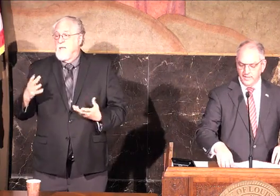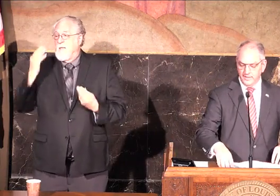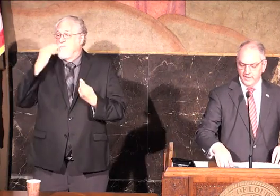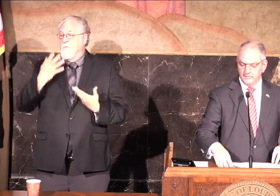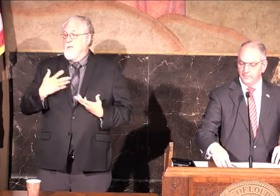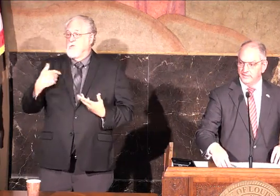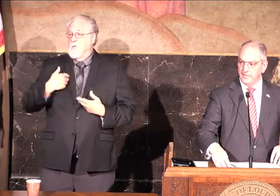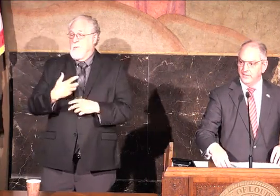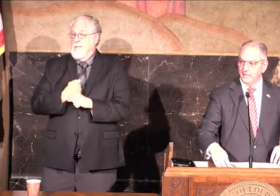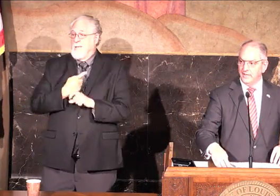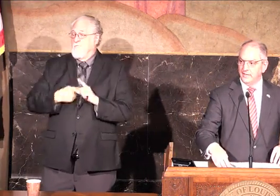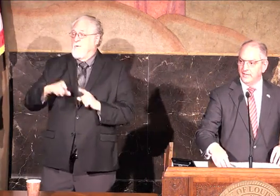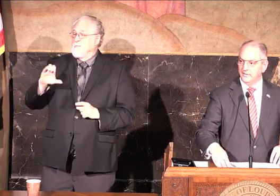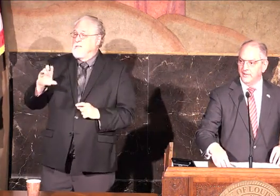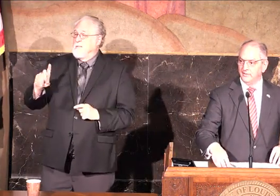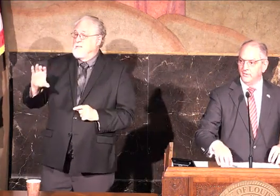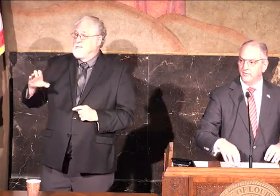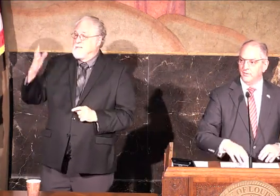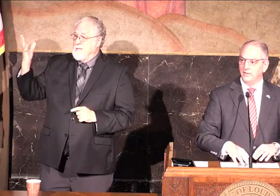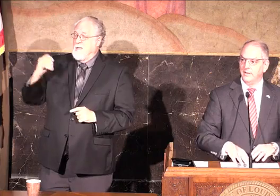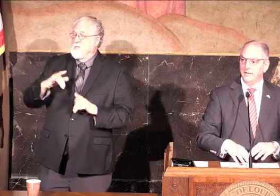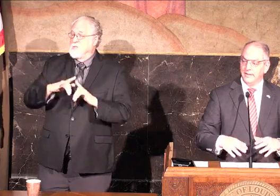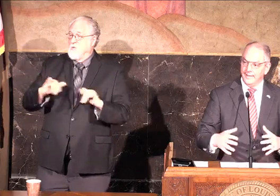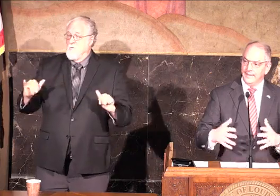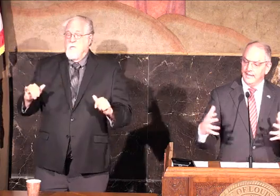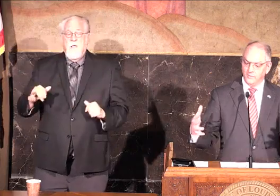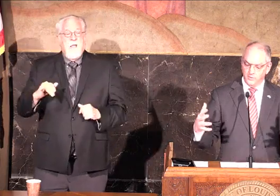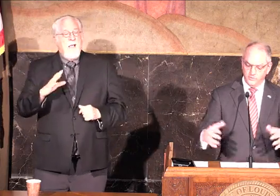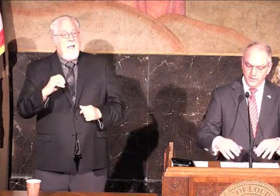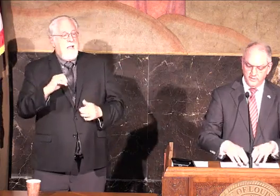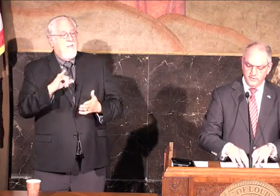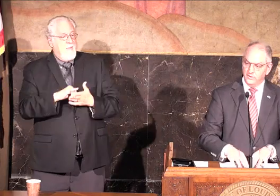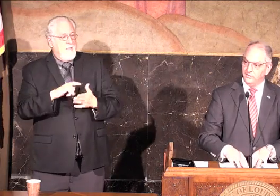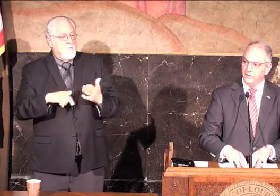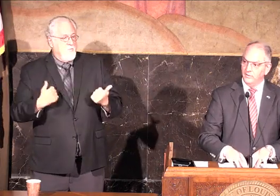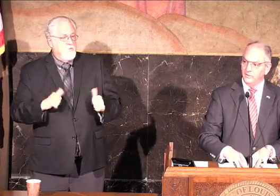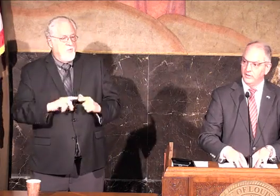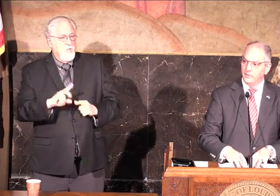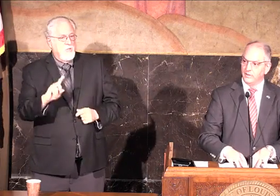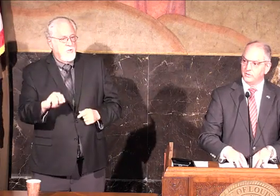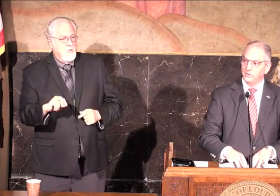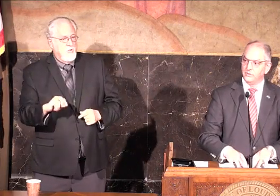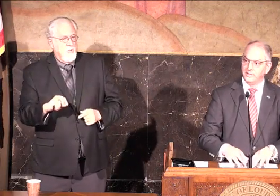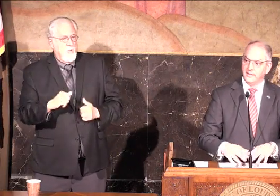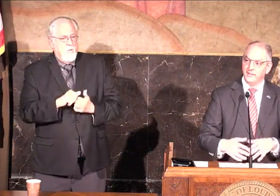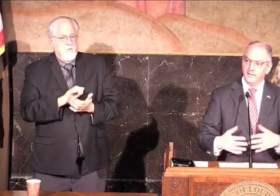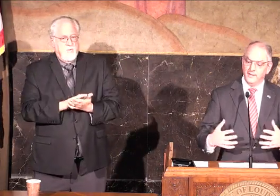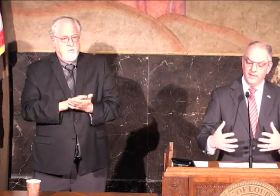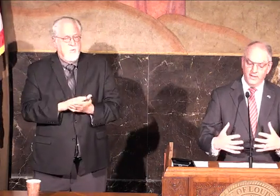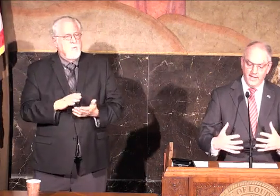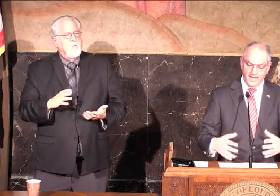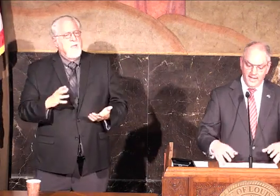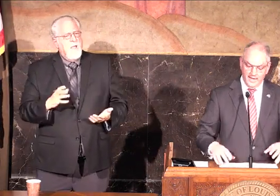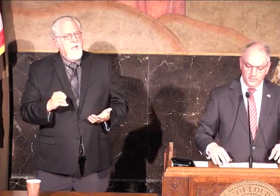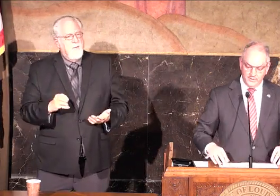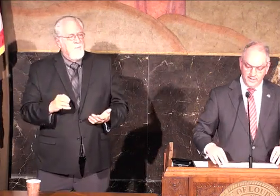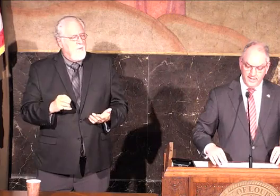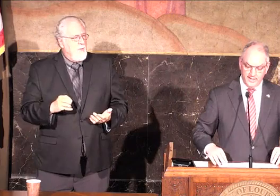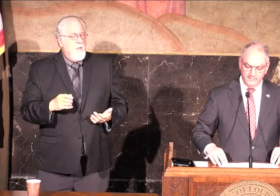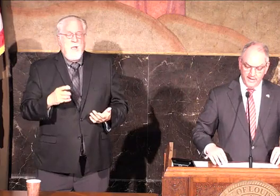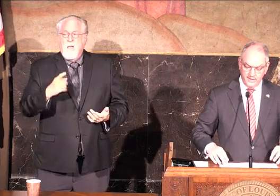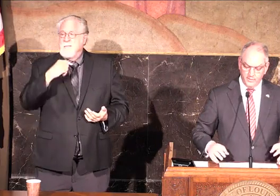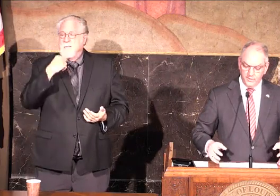information we could get from the CDC and so forth. And that's what we're trying to do with our schools. And you know, I will